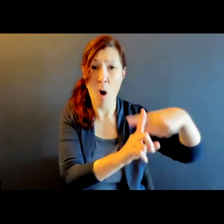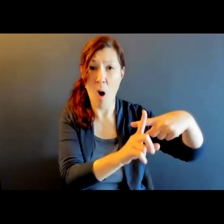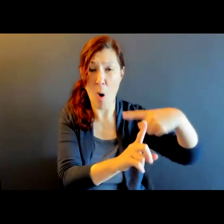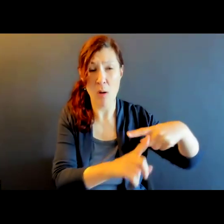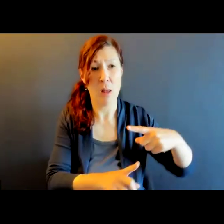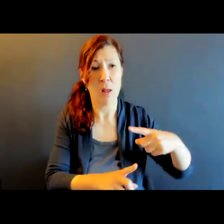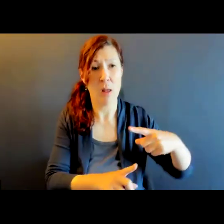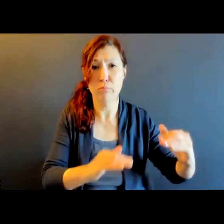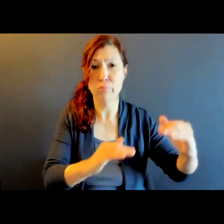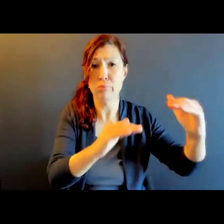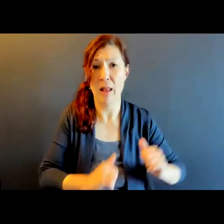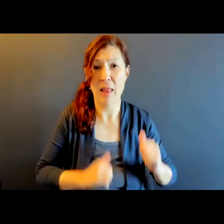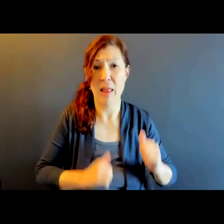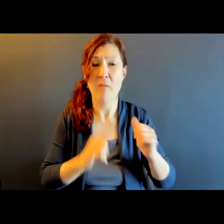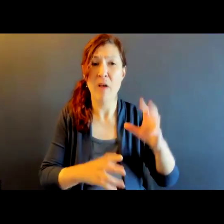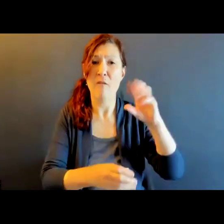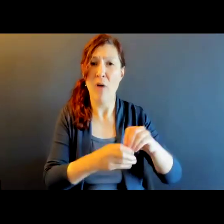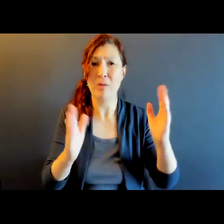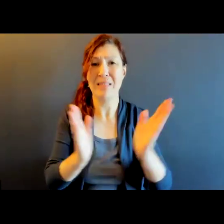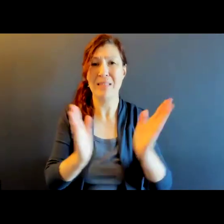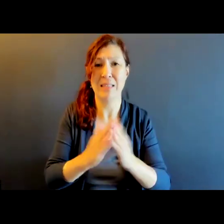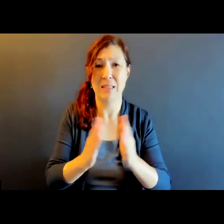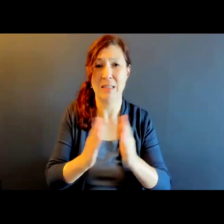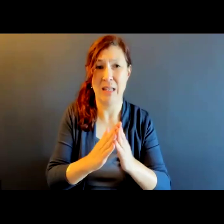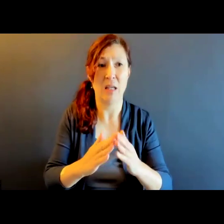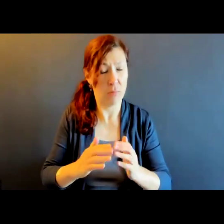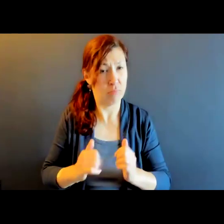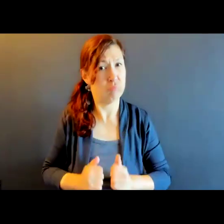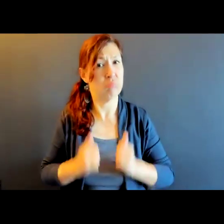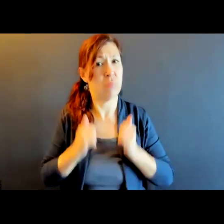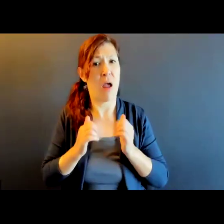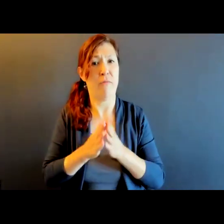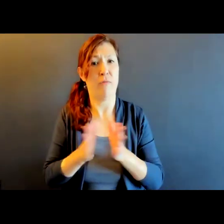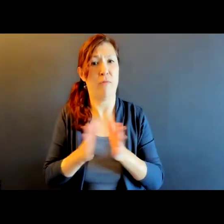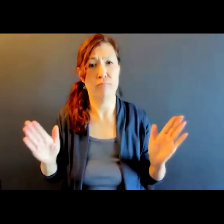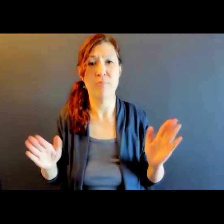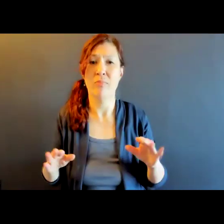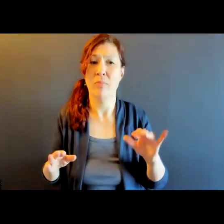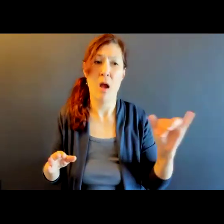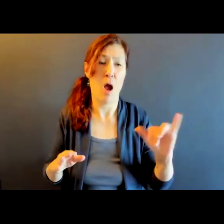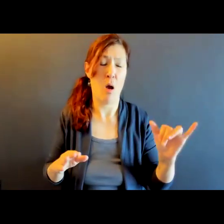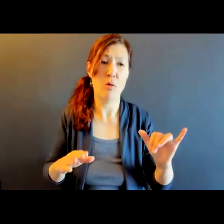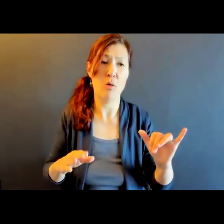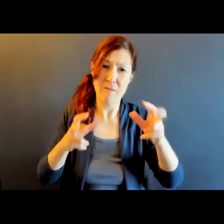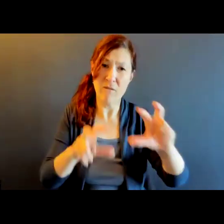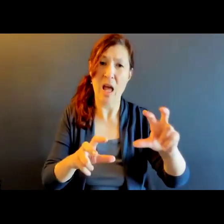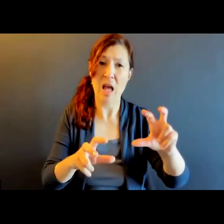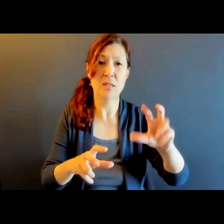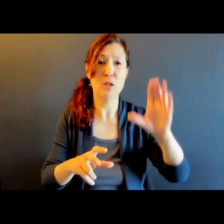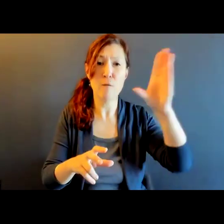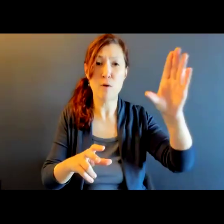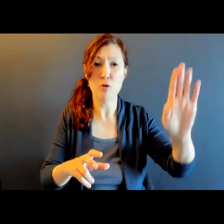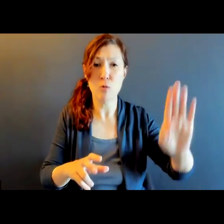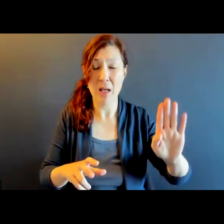in the civic and professional life of this city. It is also a strategic investment in Boston's future. When parents